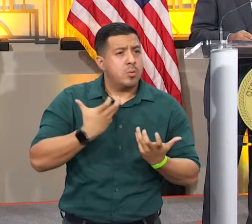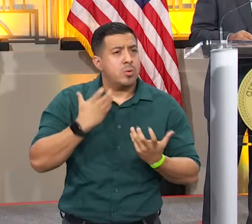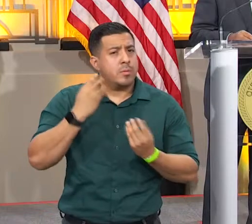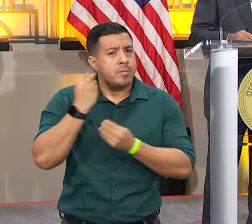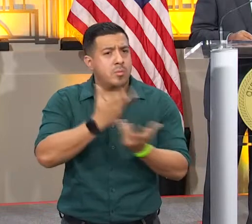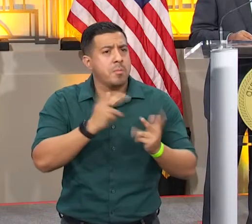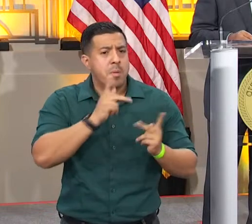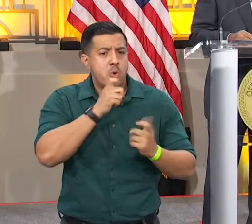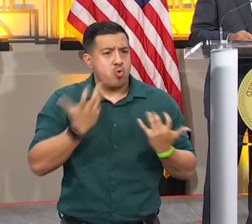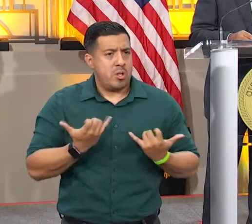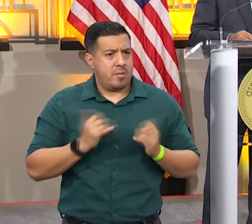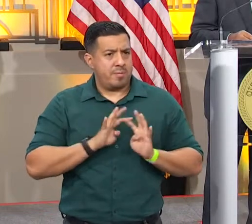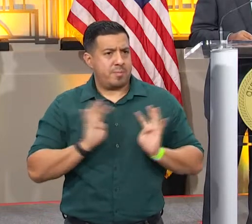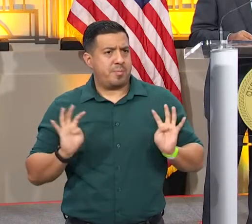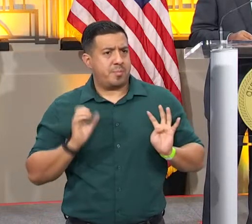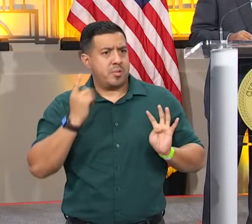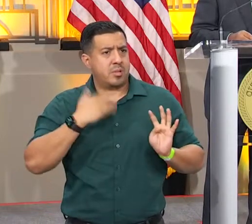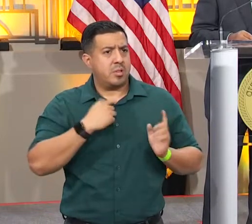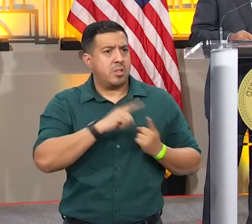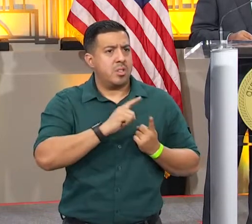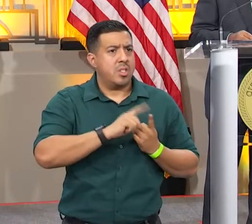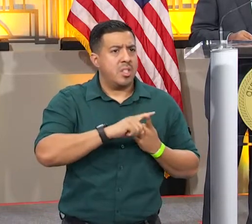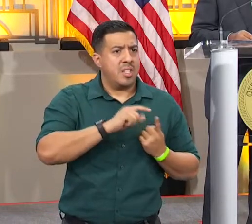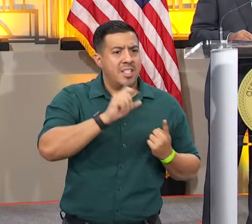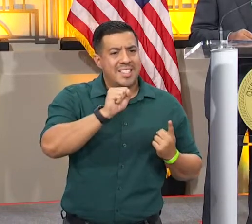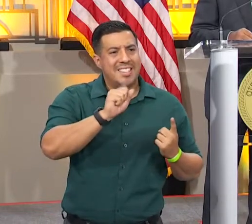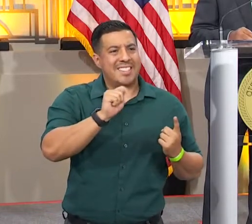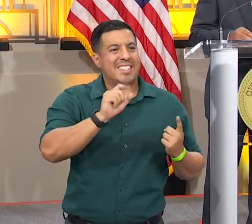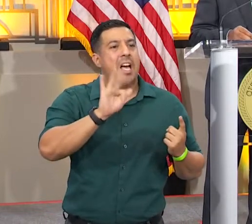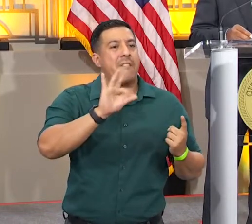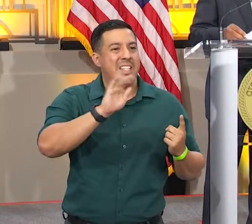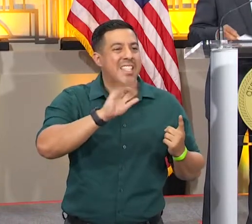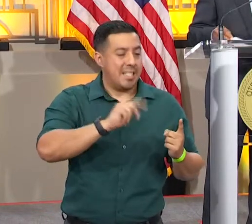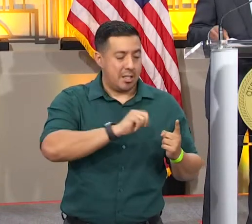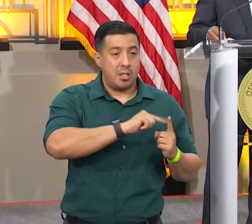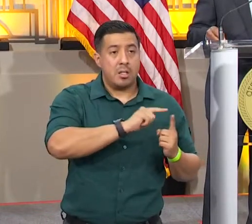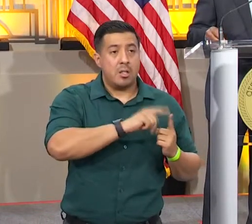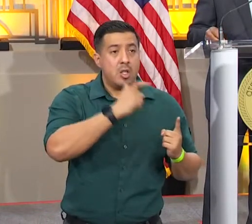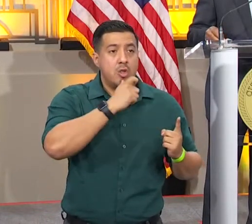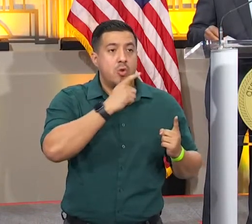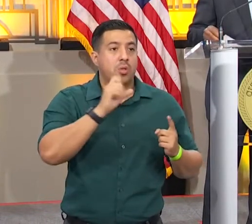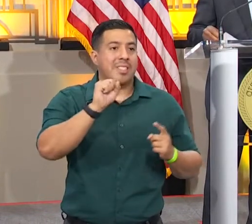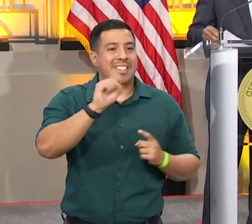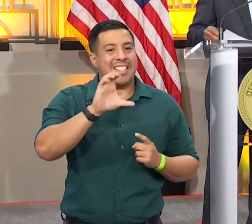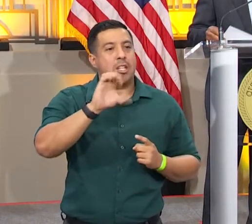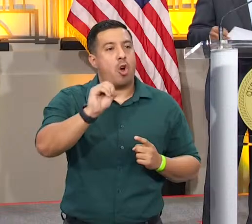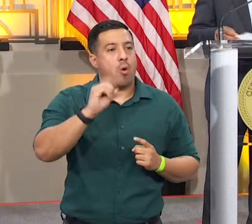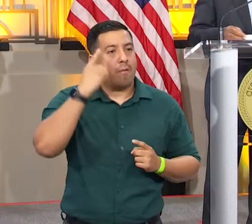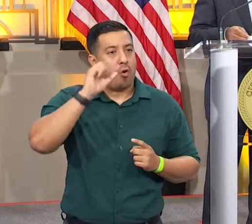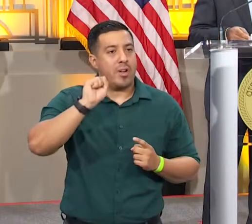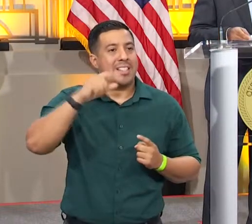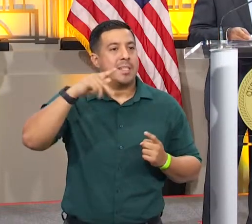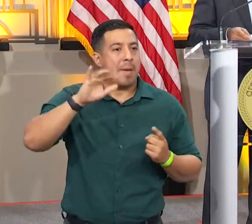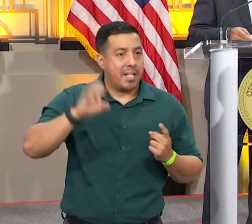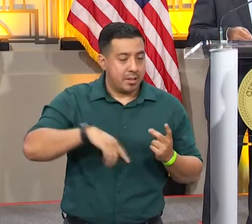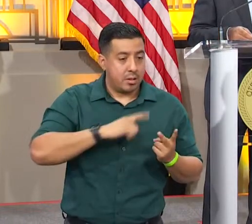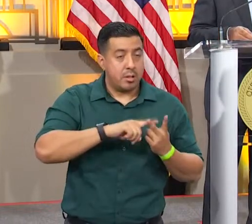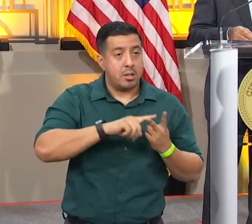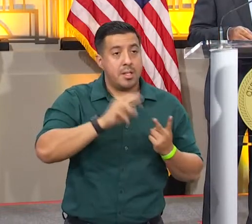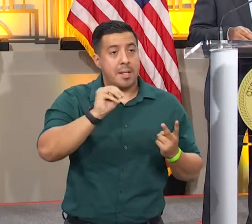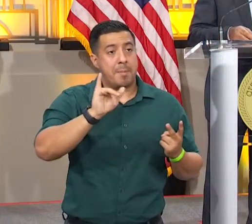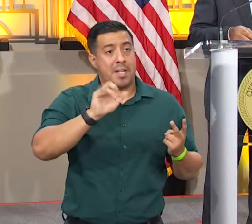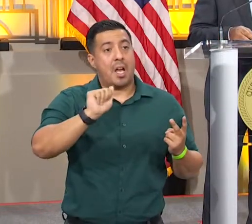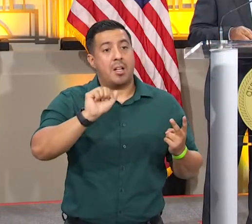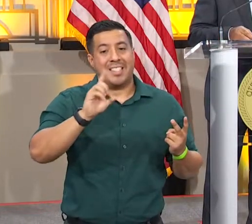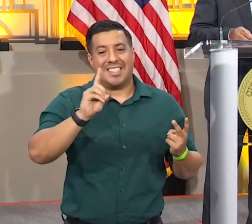me today. Mike Zaffranidi, CEO of Axiom Space, Mario Diaz, the